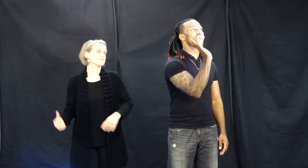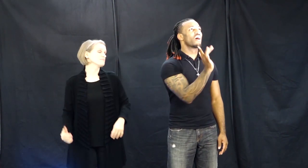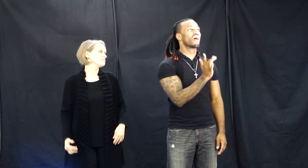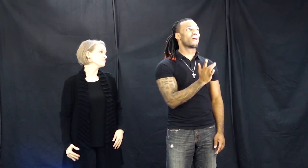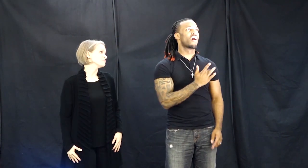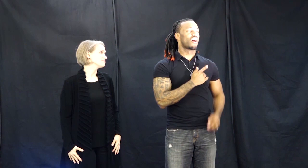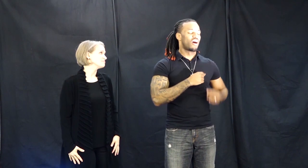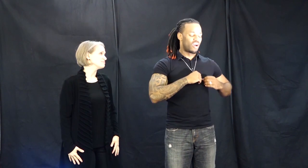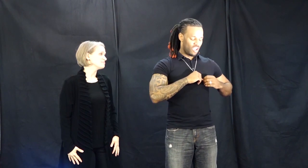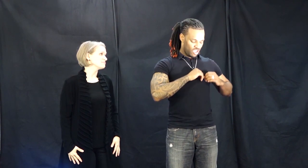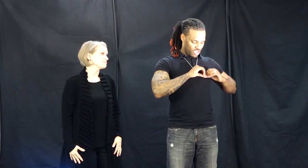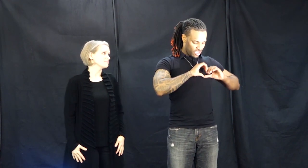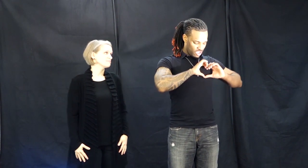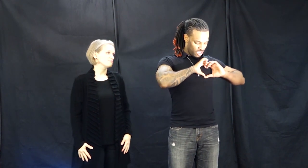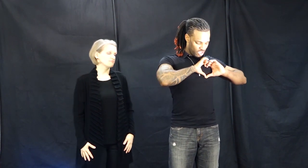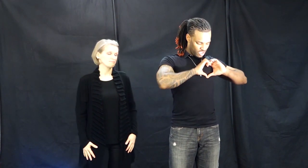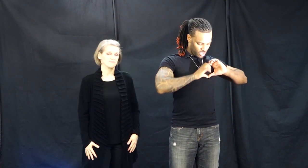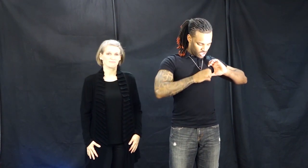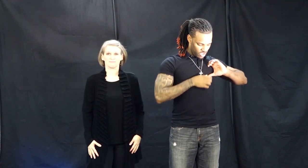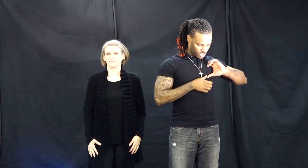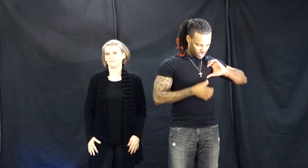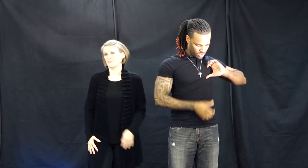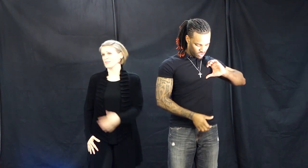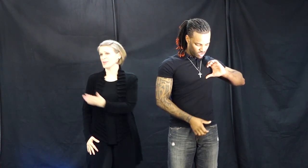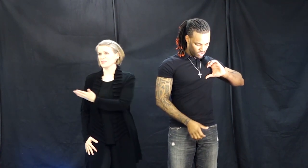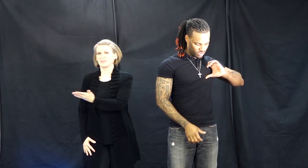me out, I fall apart. Can you